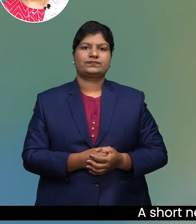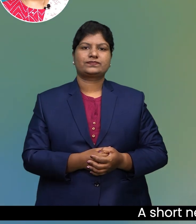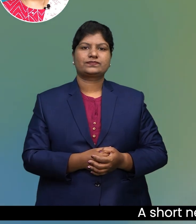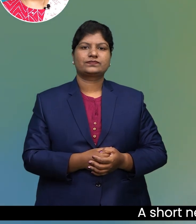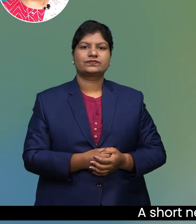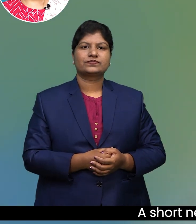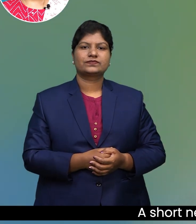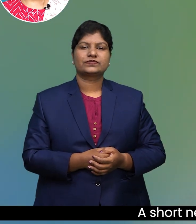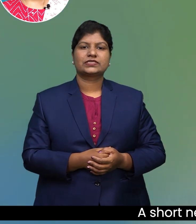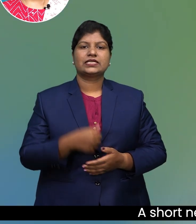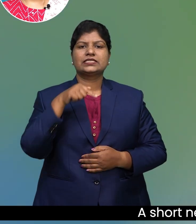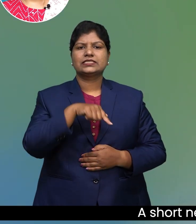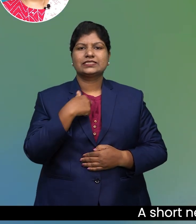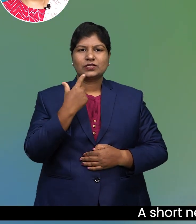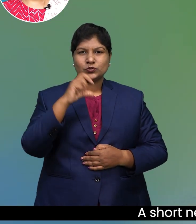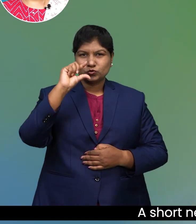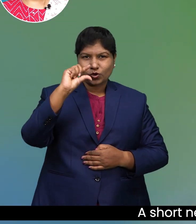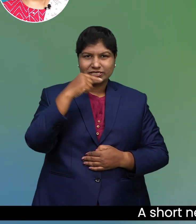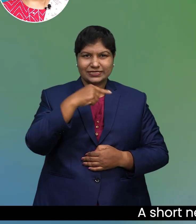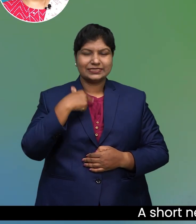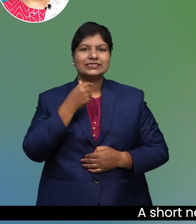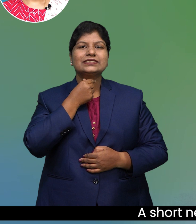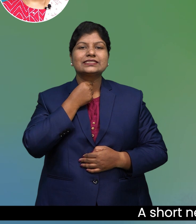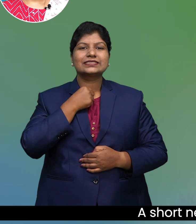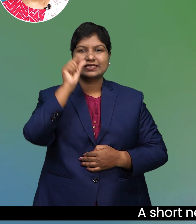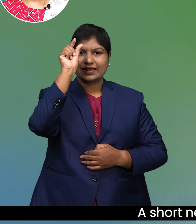A short neck connects the head